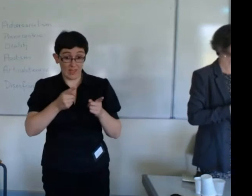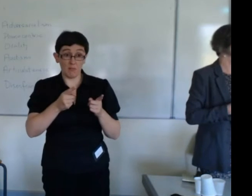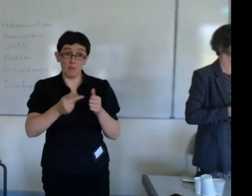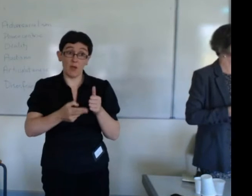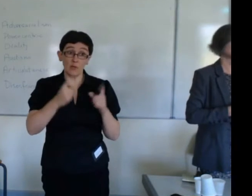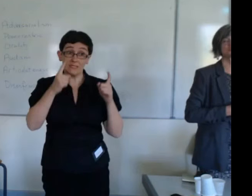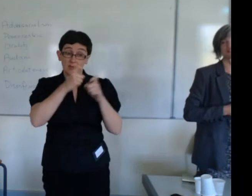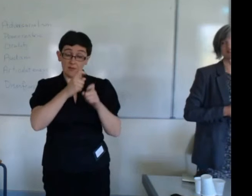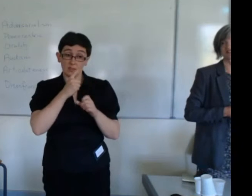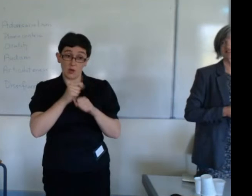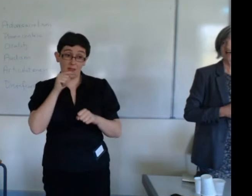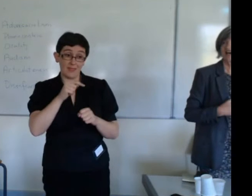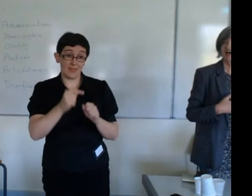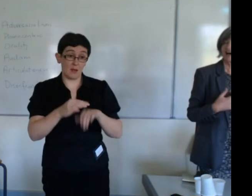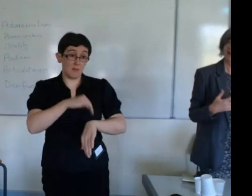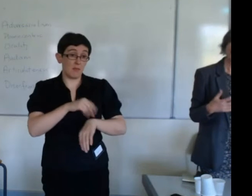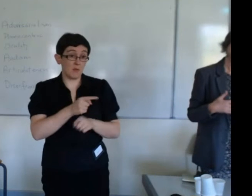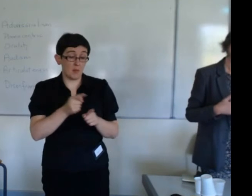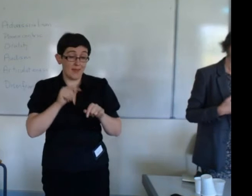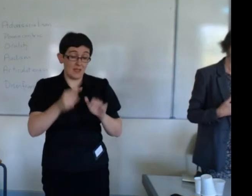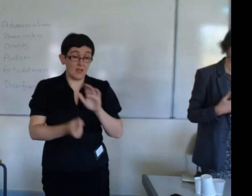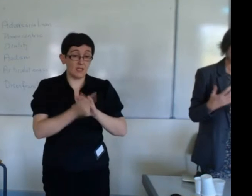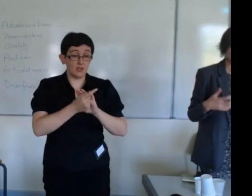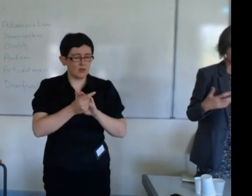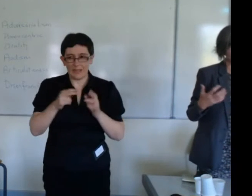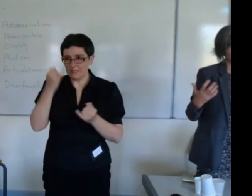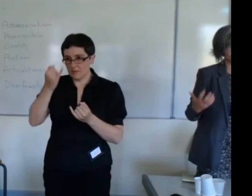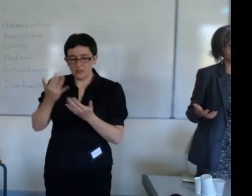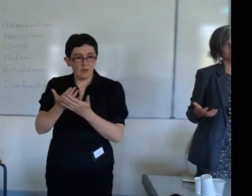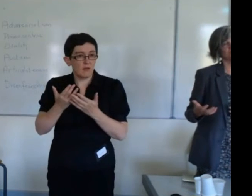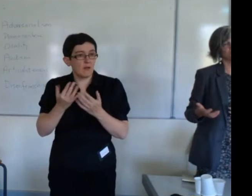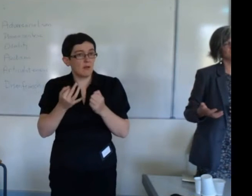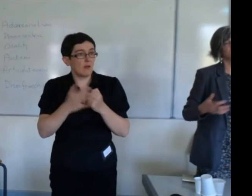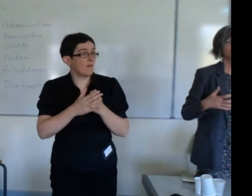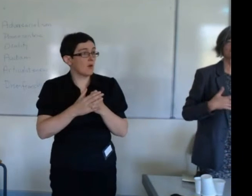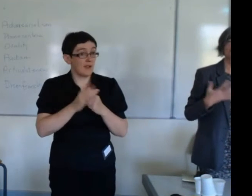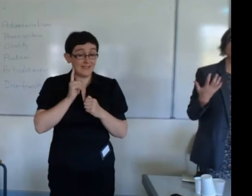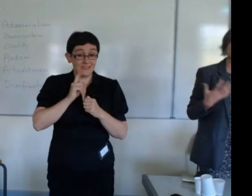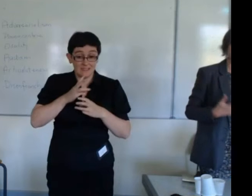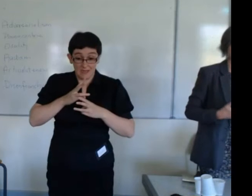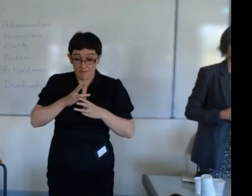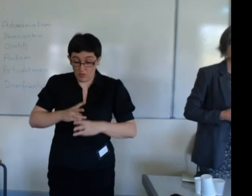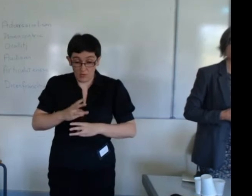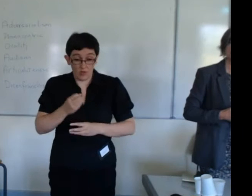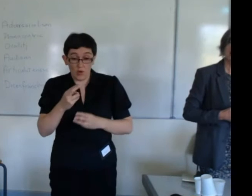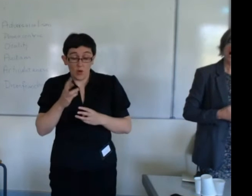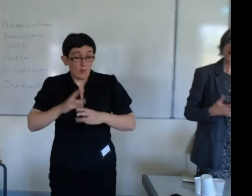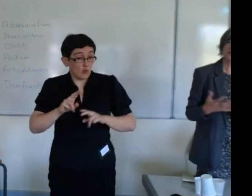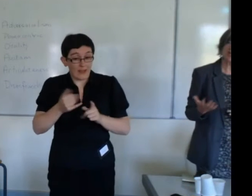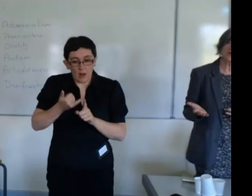talk about an issue like this, I can't even begin to imagine how much more difficult it can be for women who don't have that. And we know